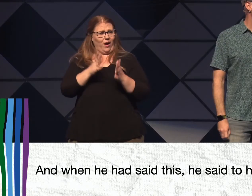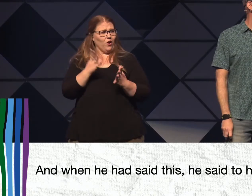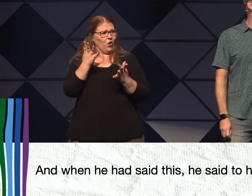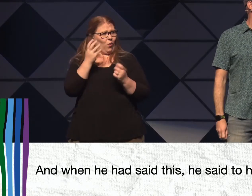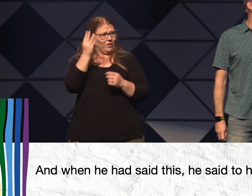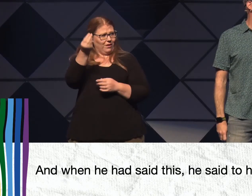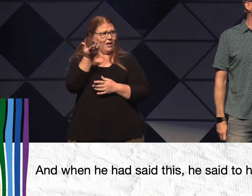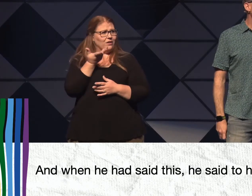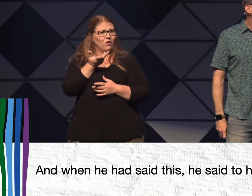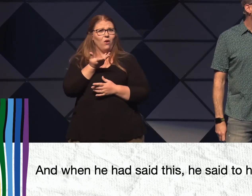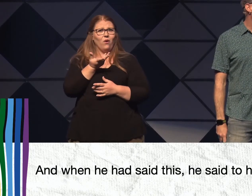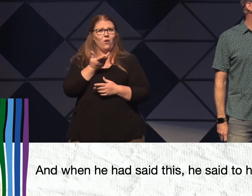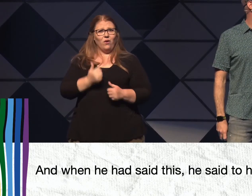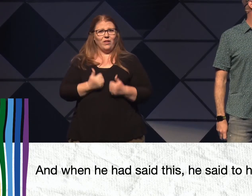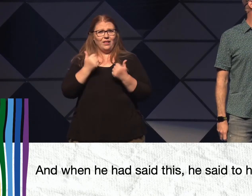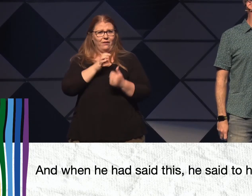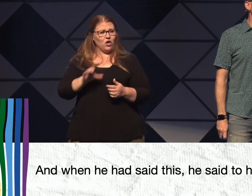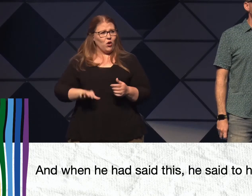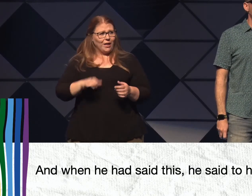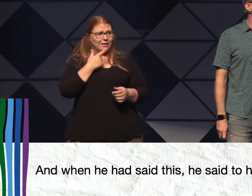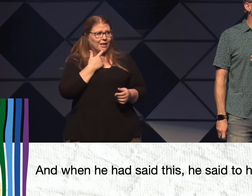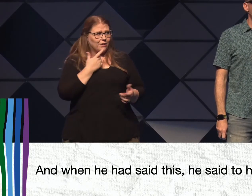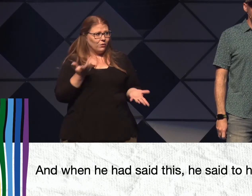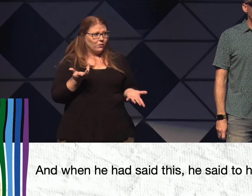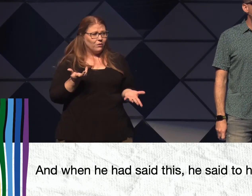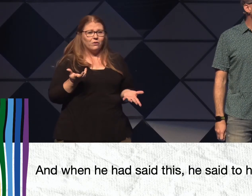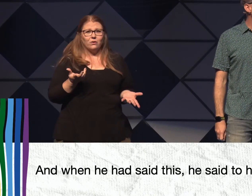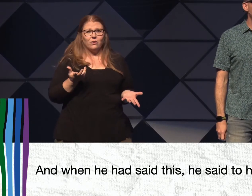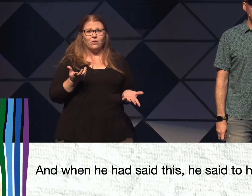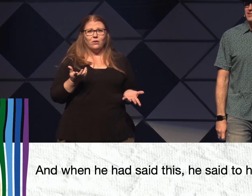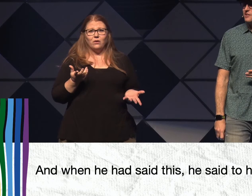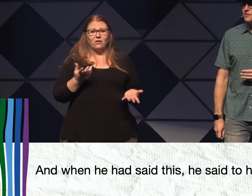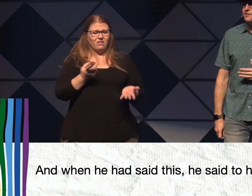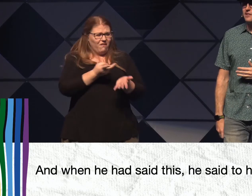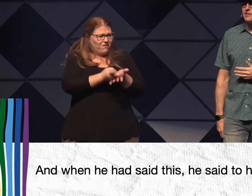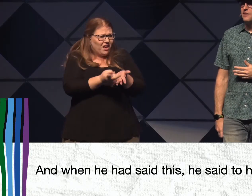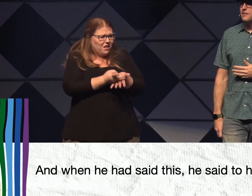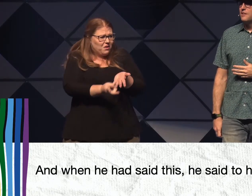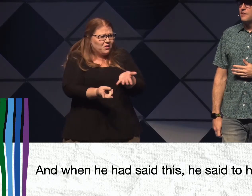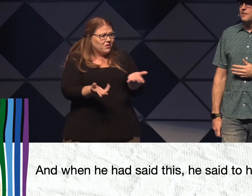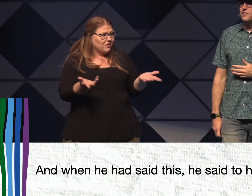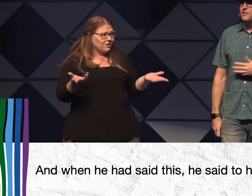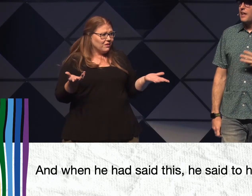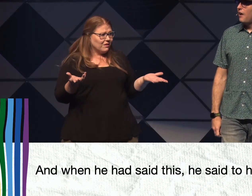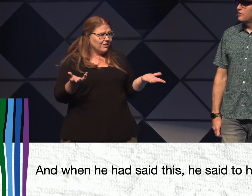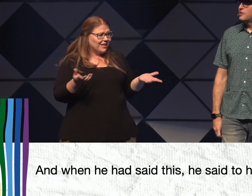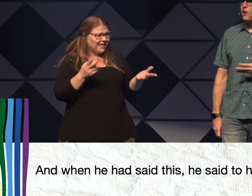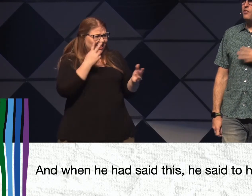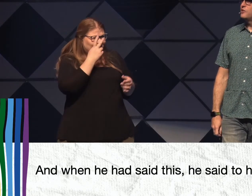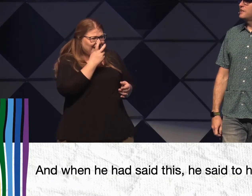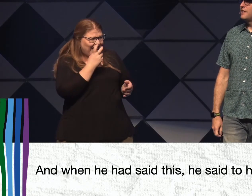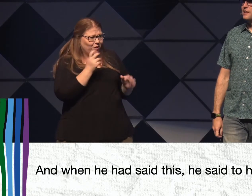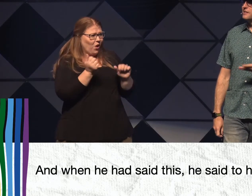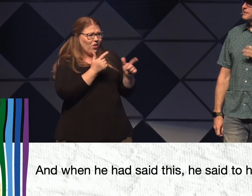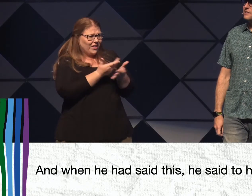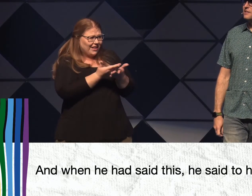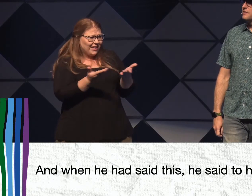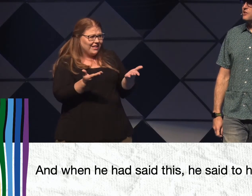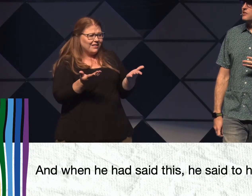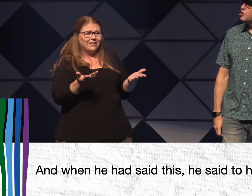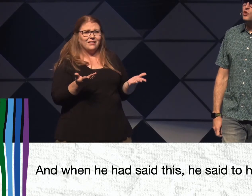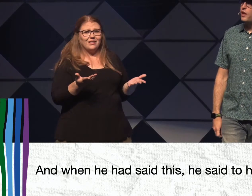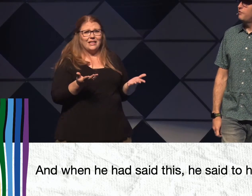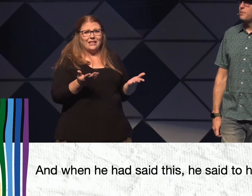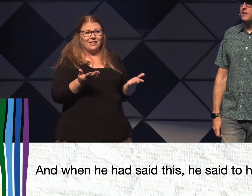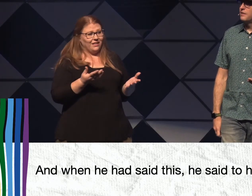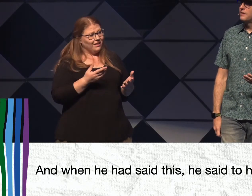know that the living Christ says, your failures, your doubts, all those things,